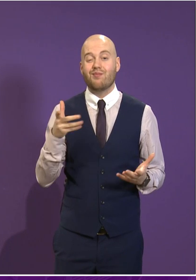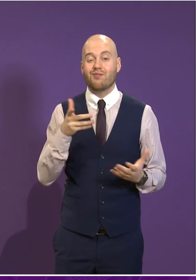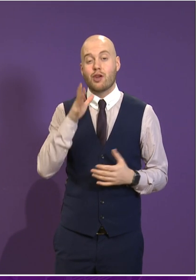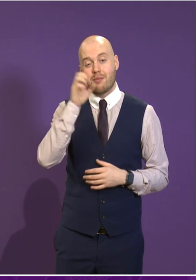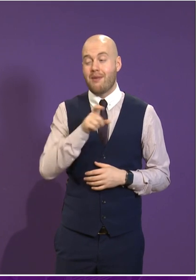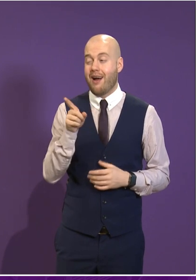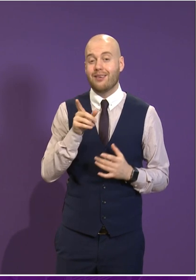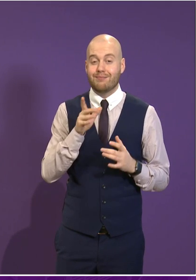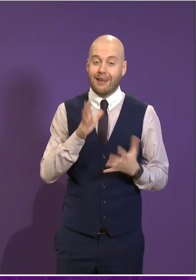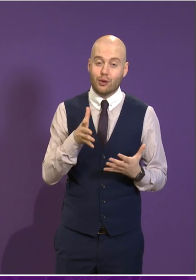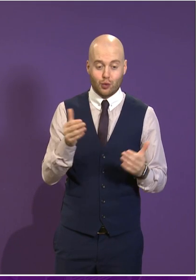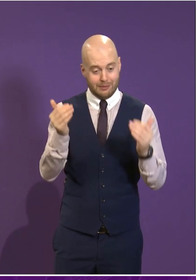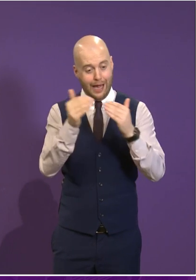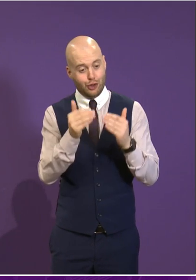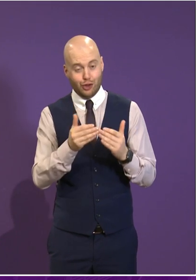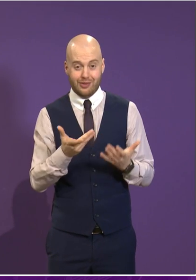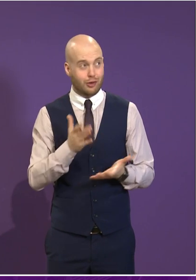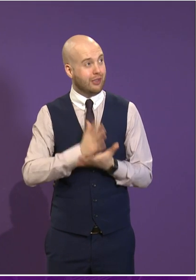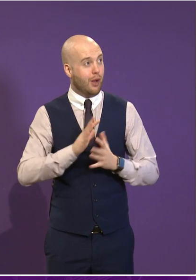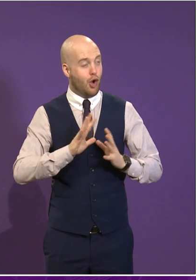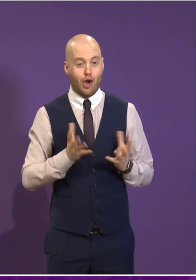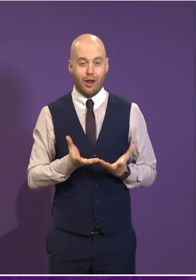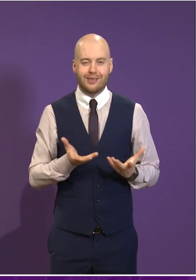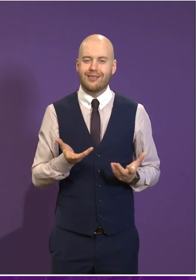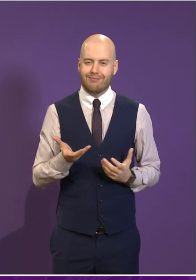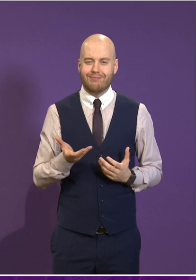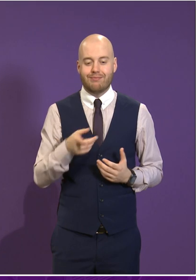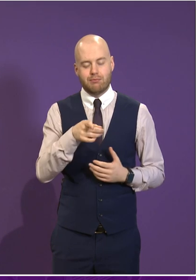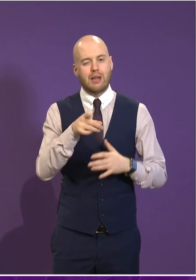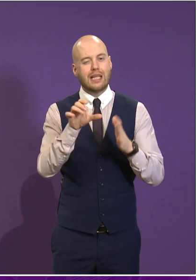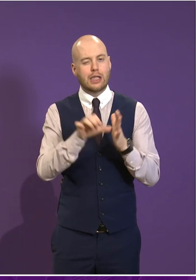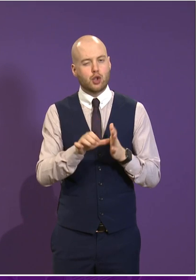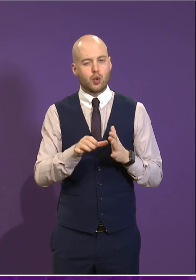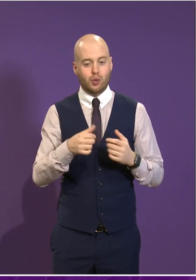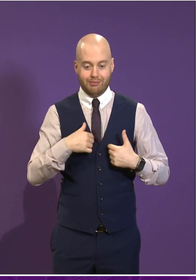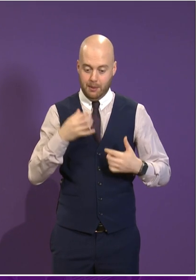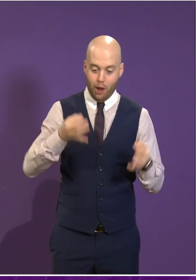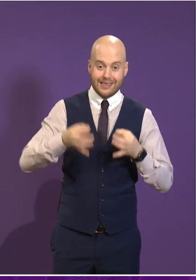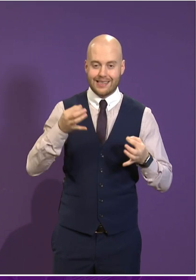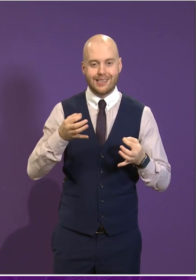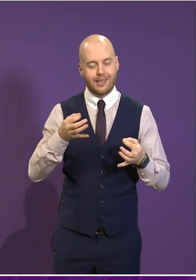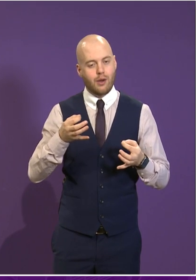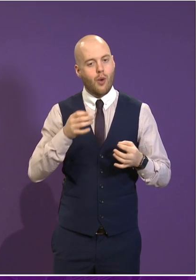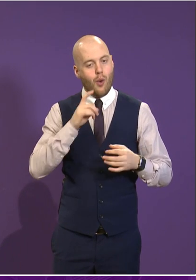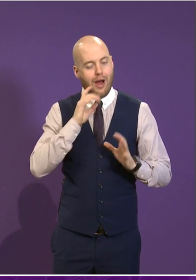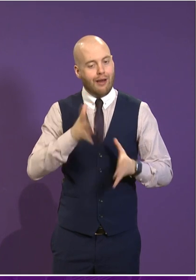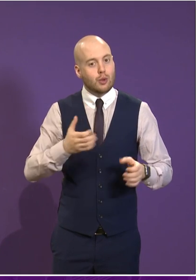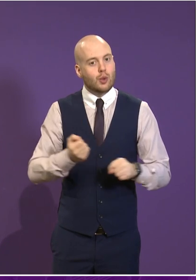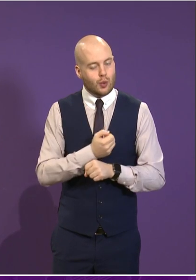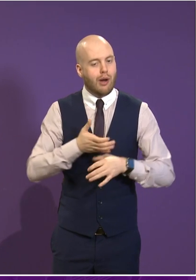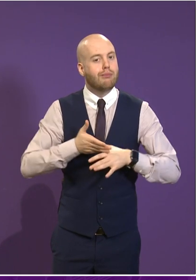rhetoric with reality. And this is an issue which really we do well to take party politics out of, and I think try to work together